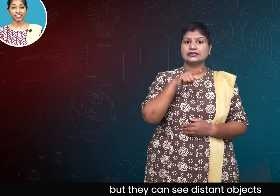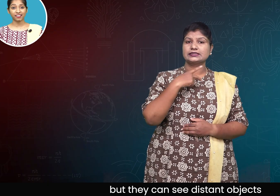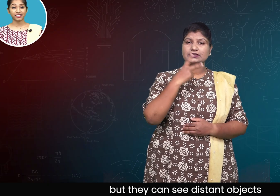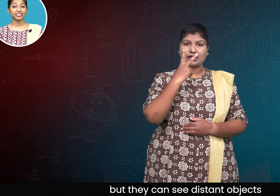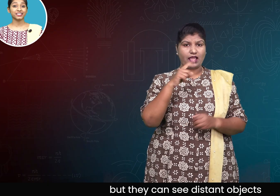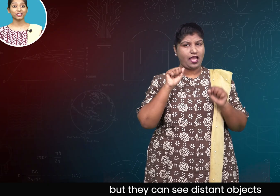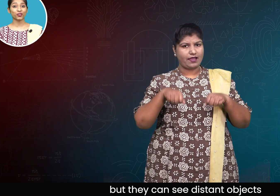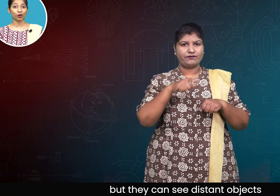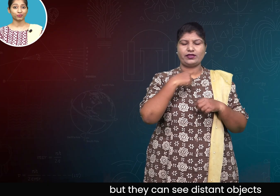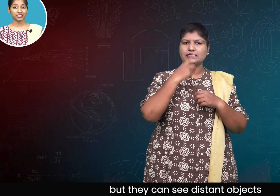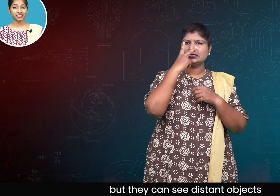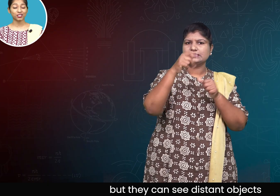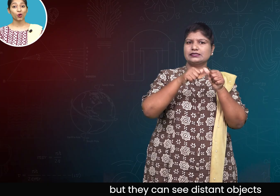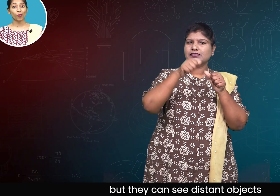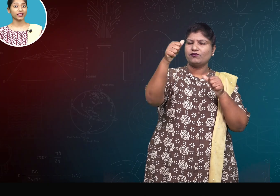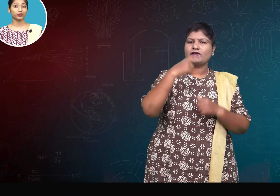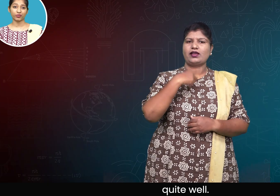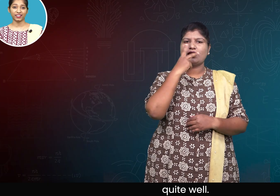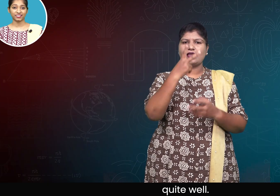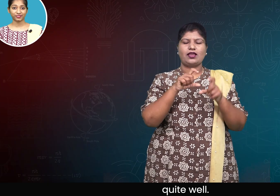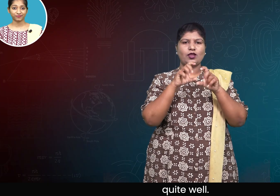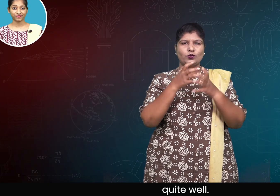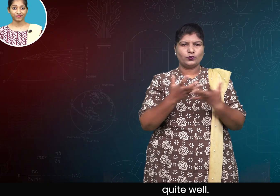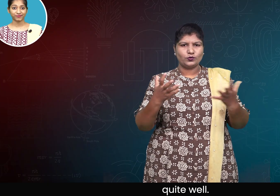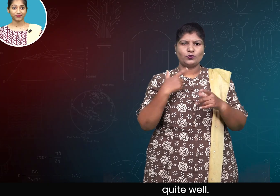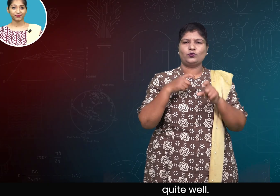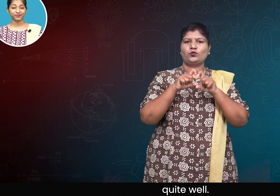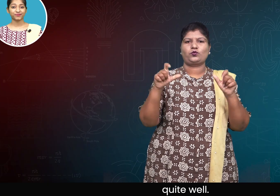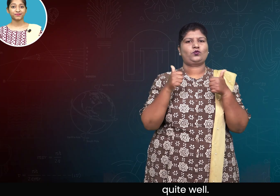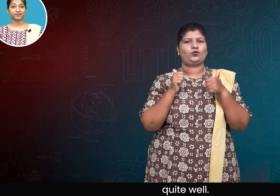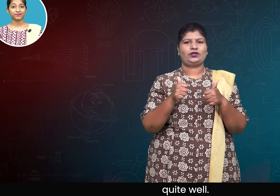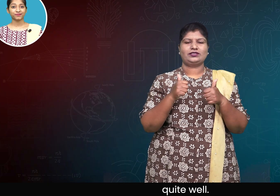can see distant objects quite well.